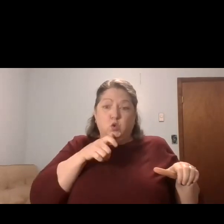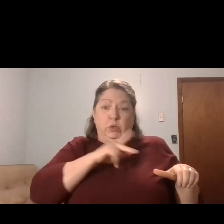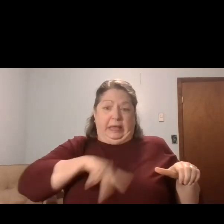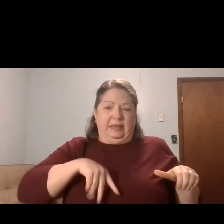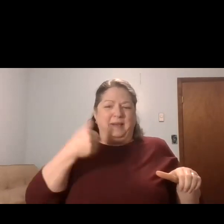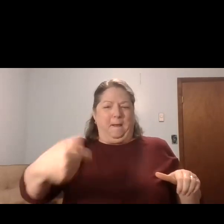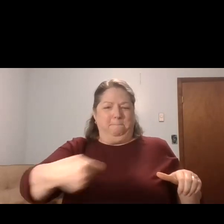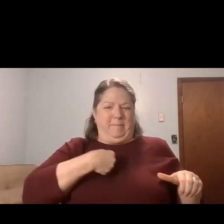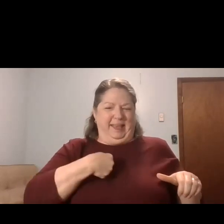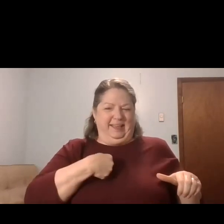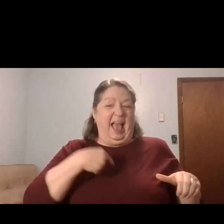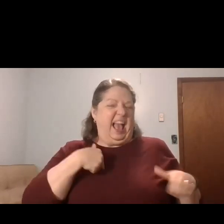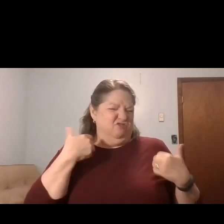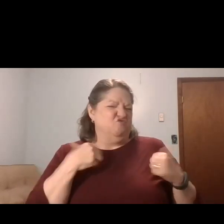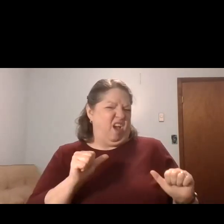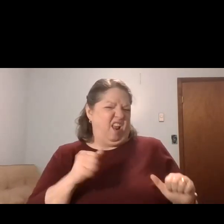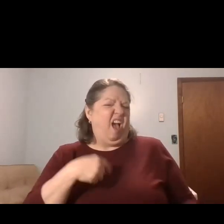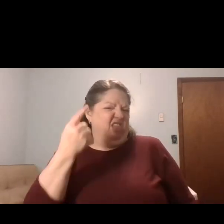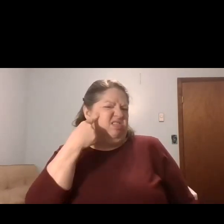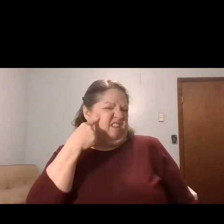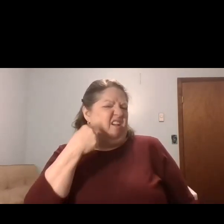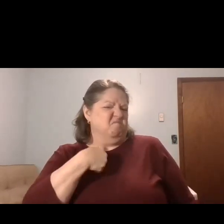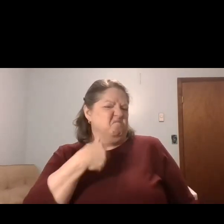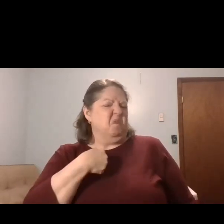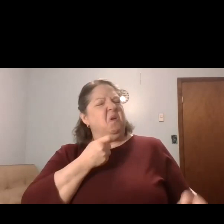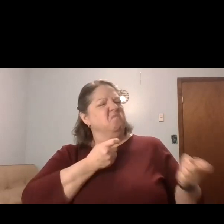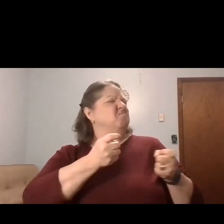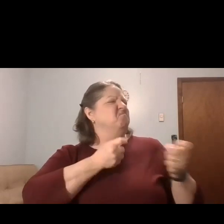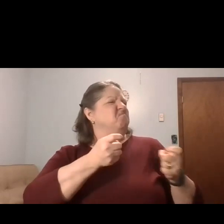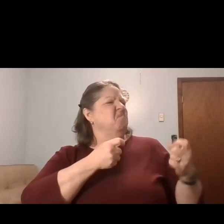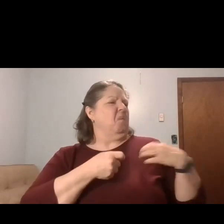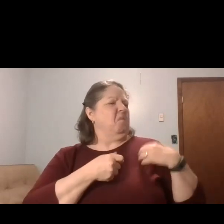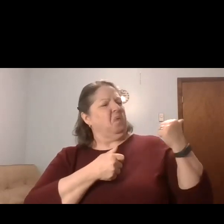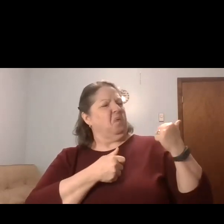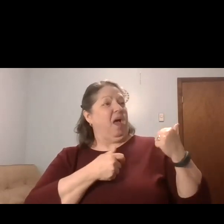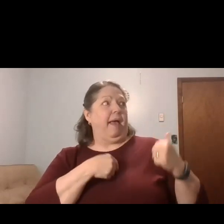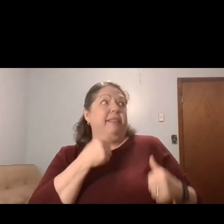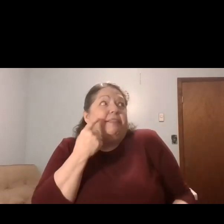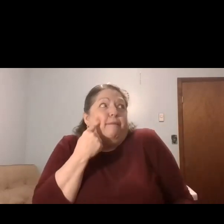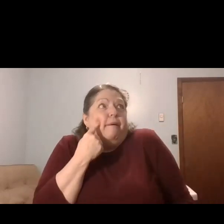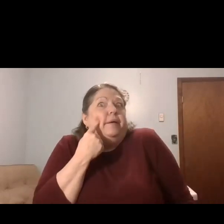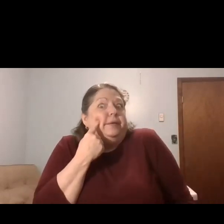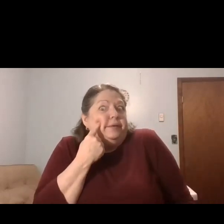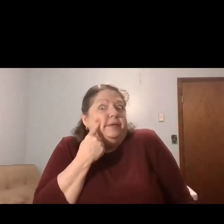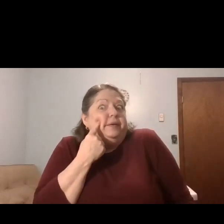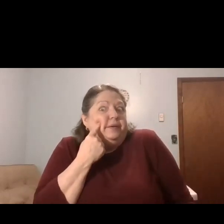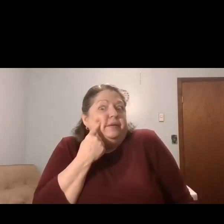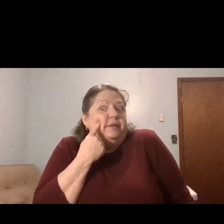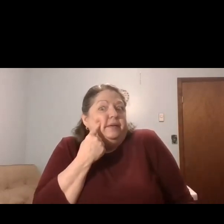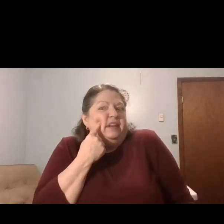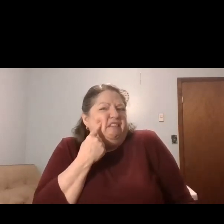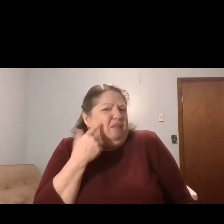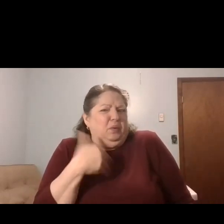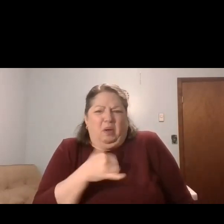ran the shots. I made the decisions of my life. At least I thought I ran the shots. Boy, was